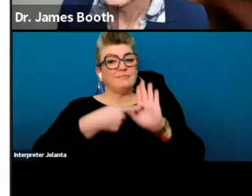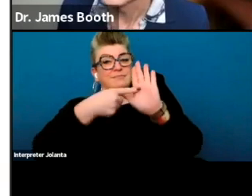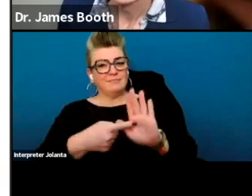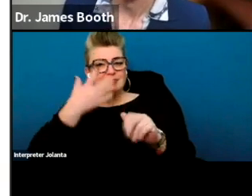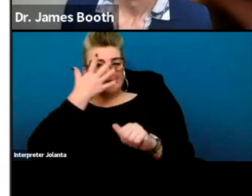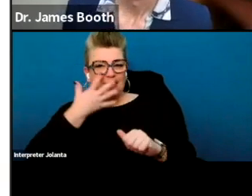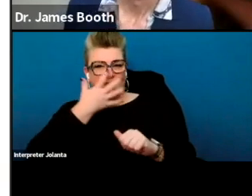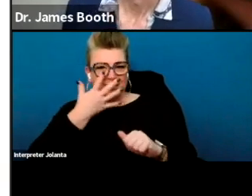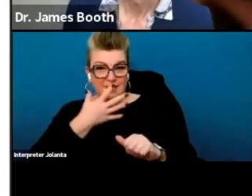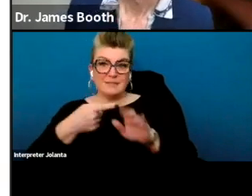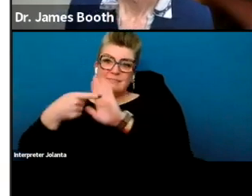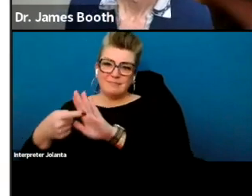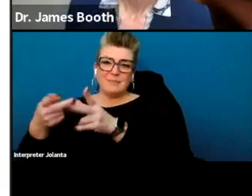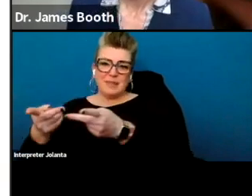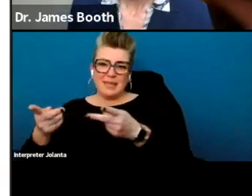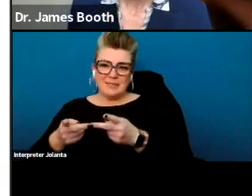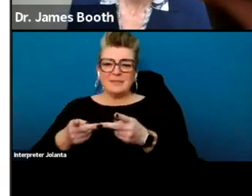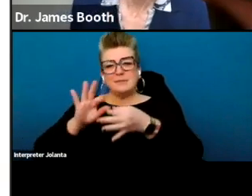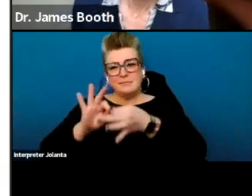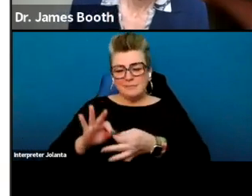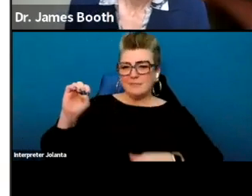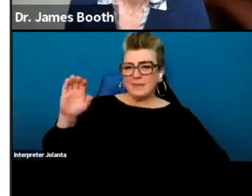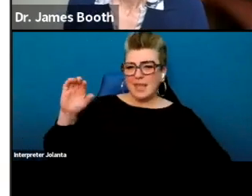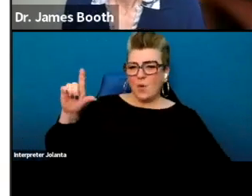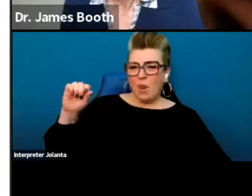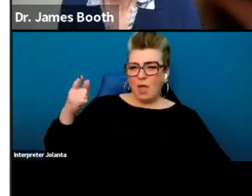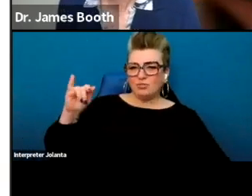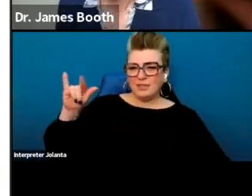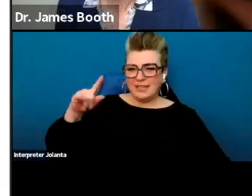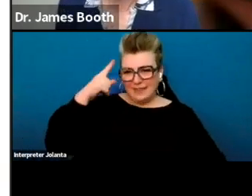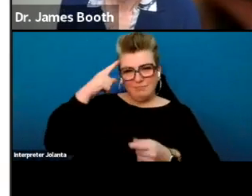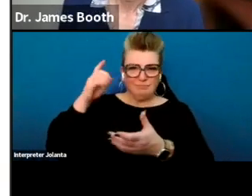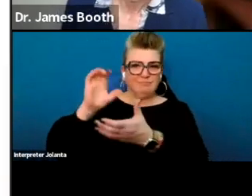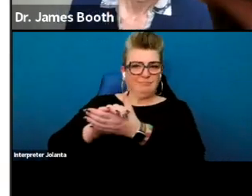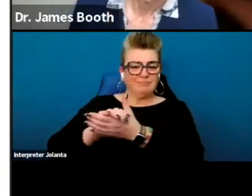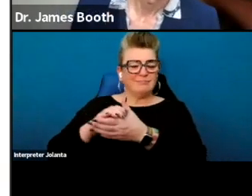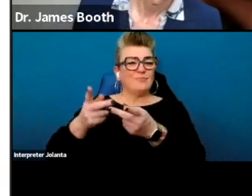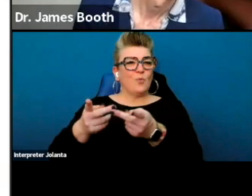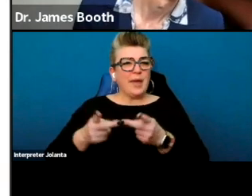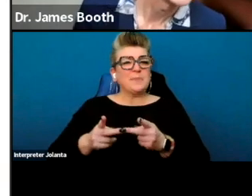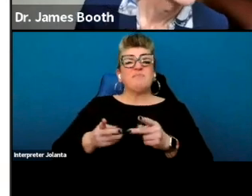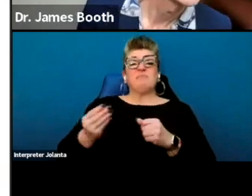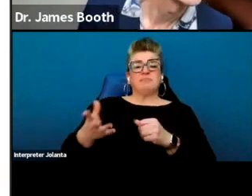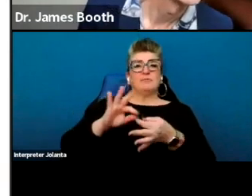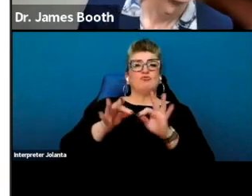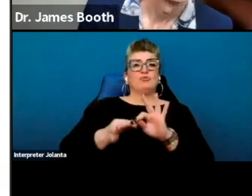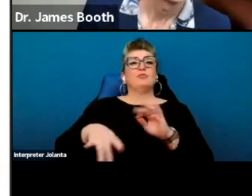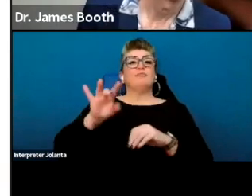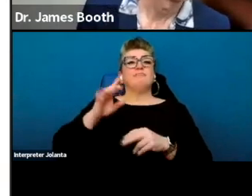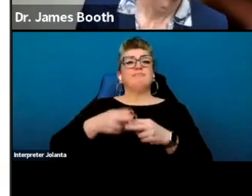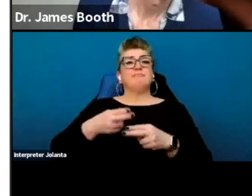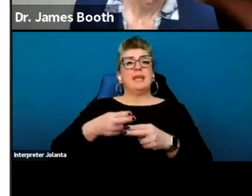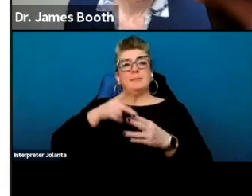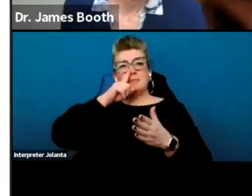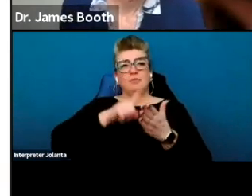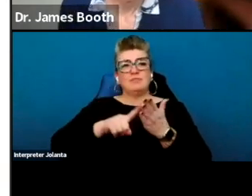ecologically valid way. Okay. So just to wrap up, and then I'll be happy to